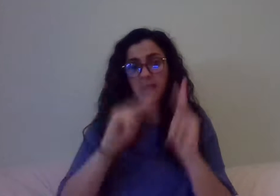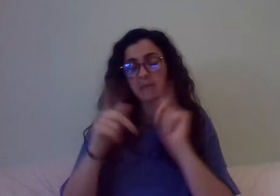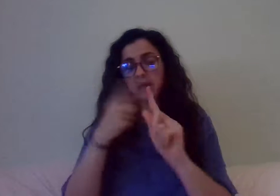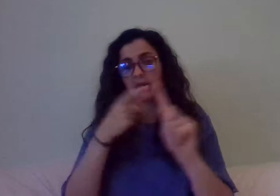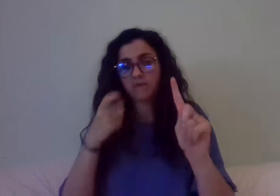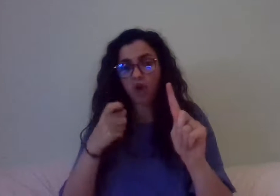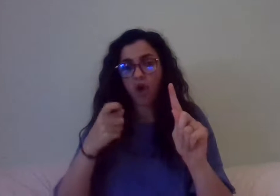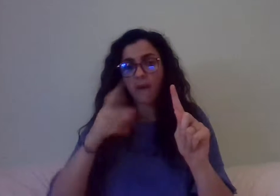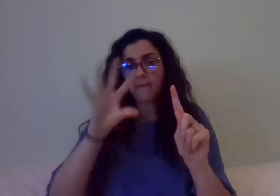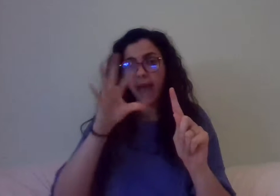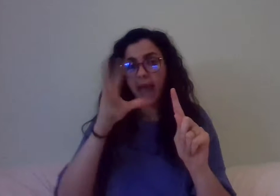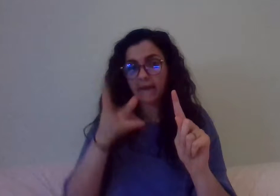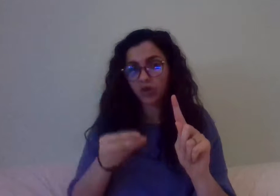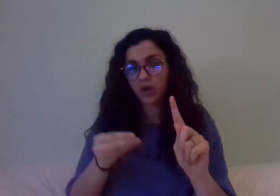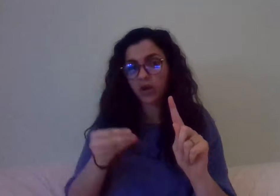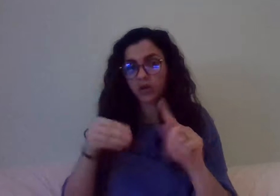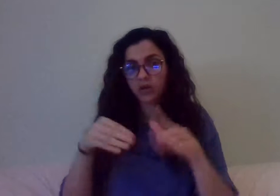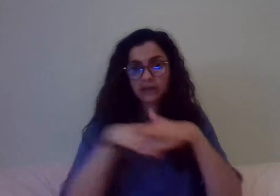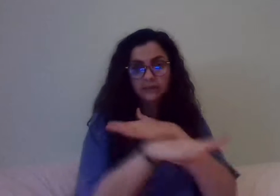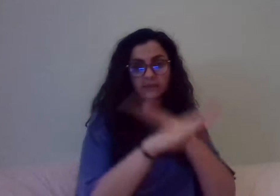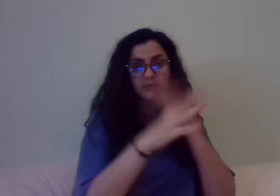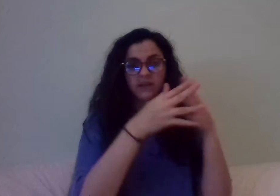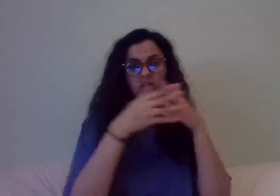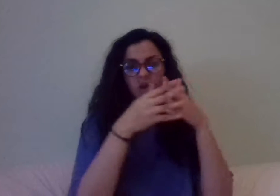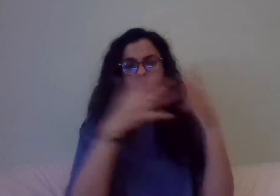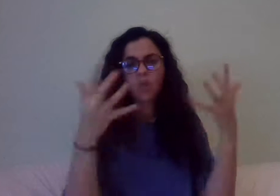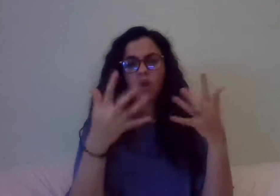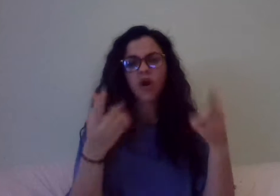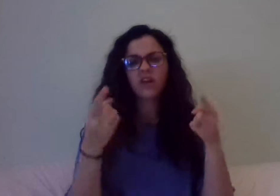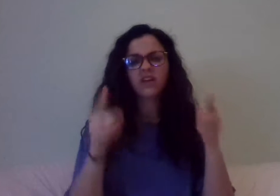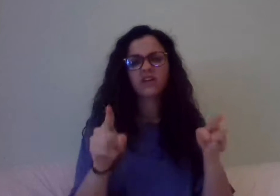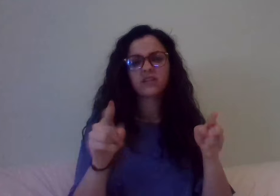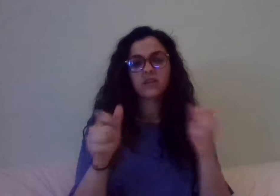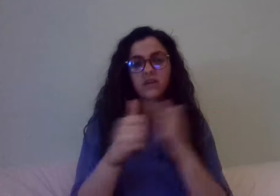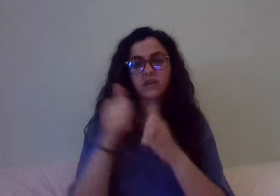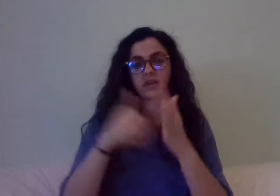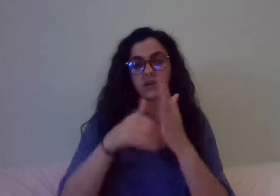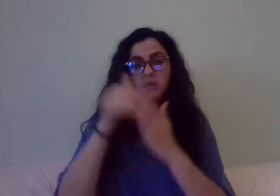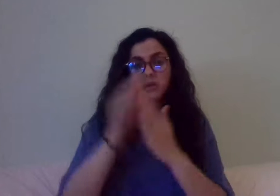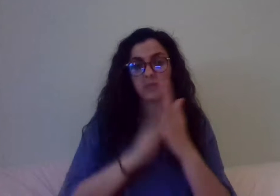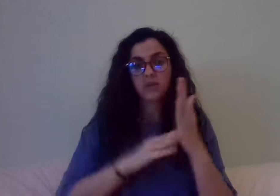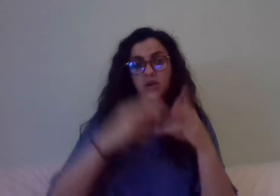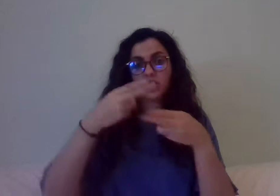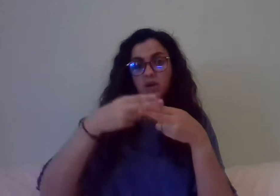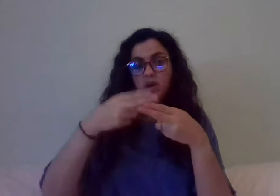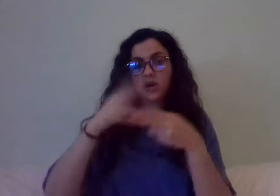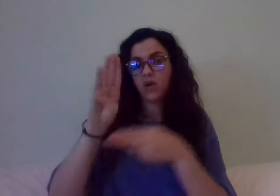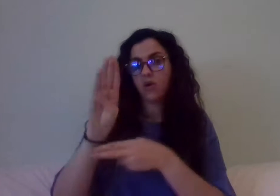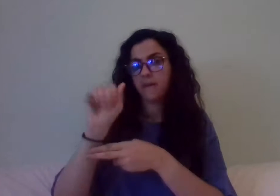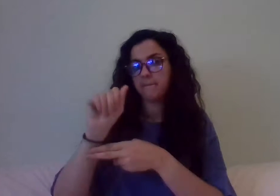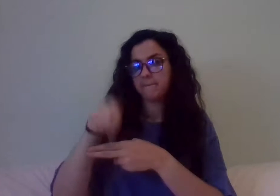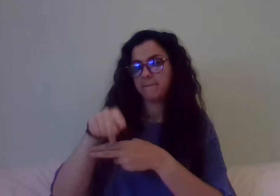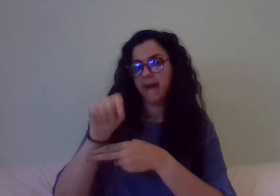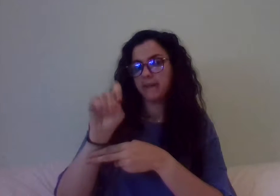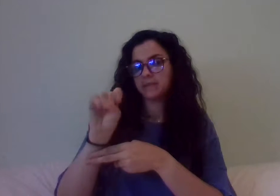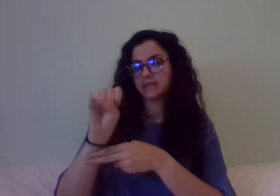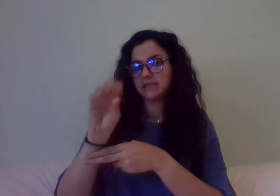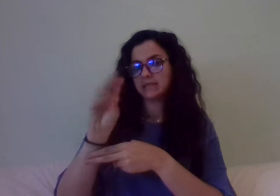United States and what occurs. There's another painting he has called Baptism, Kerry James Marshall's Baptism. That transformation that